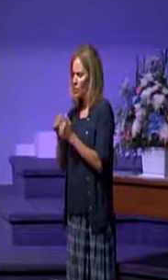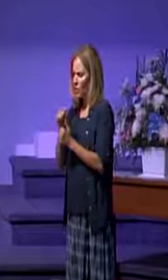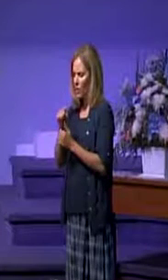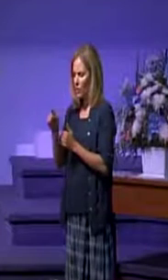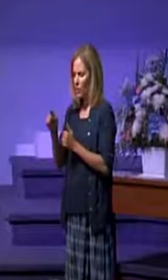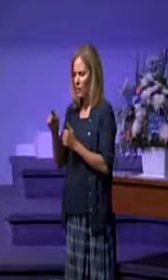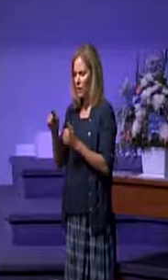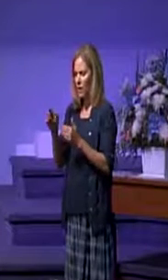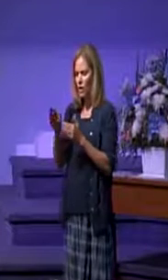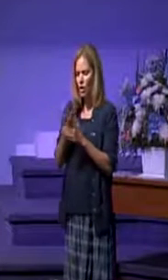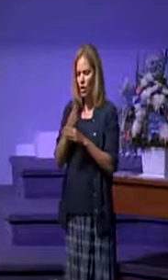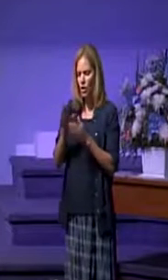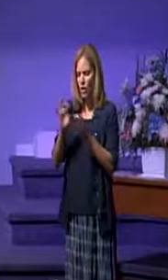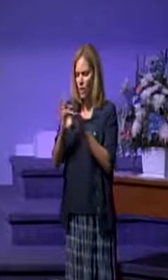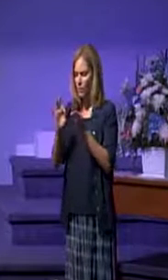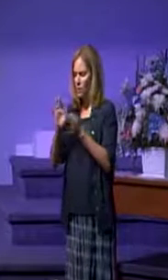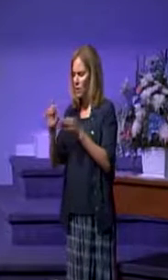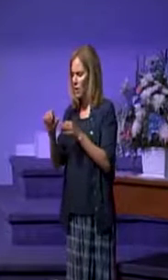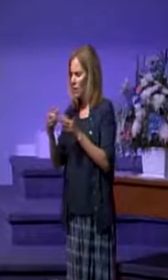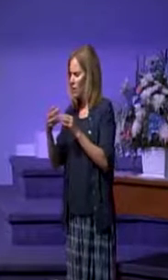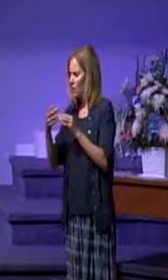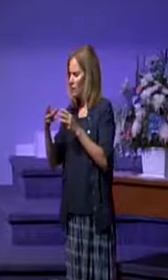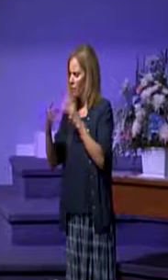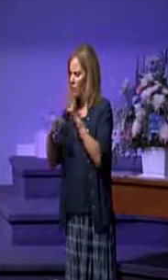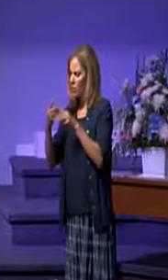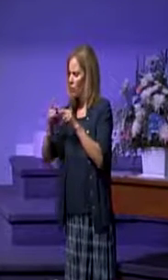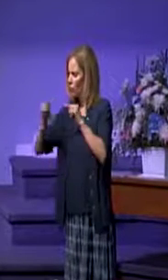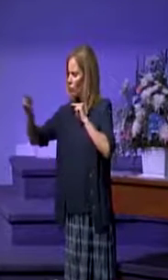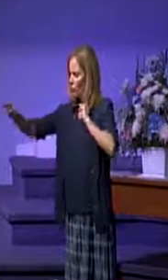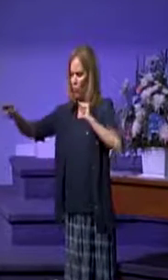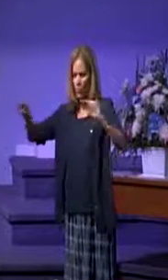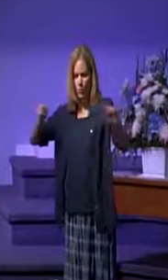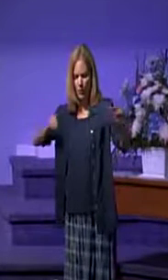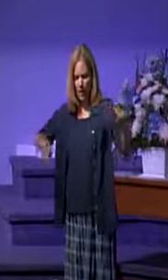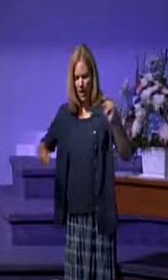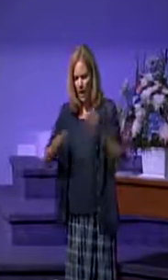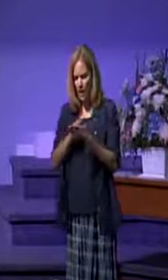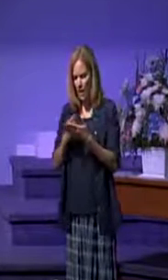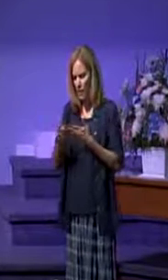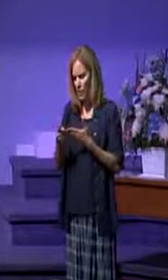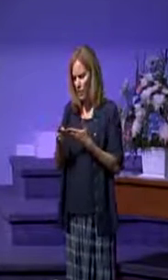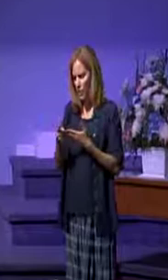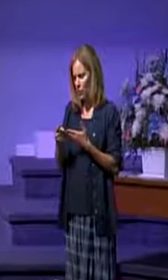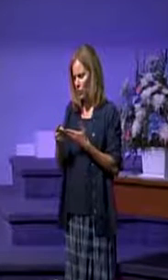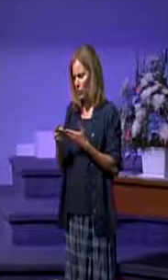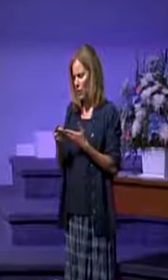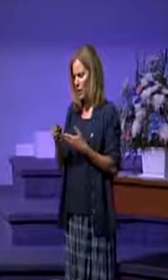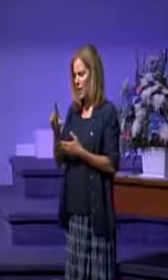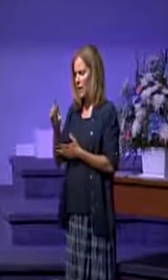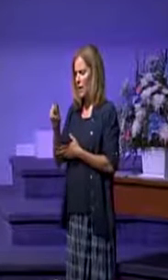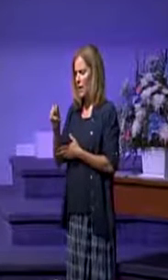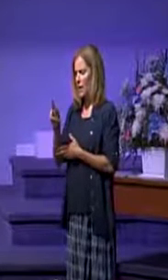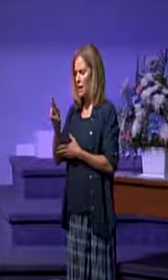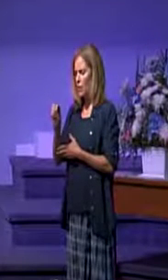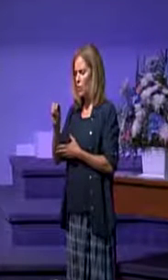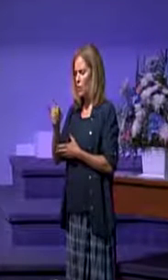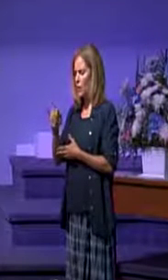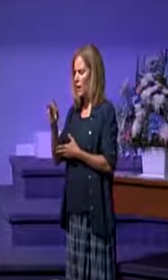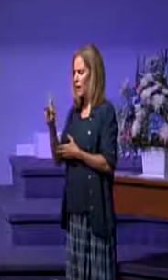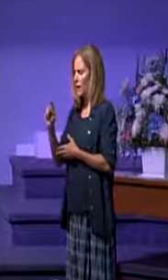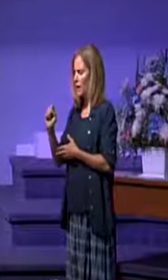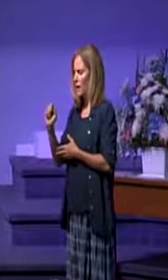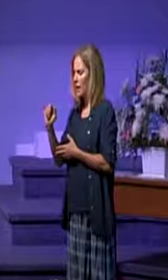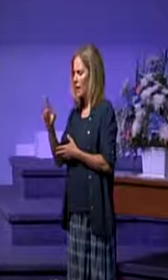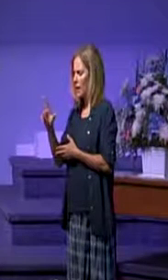message to the othermost parts of the world. And Lord, this week we lift up to you one of our missionaries, Leroy and Kay Lindsay. What